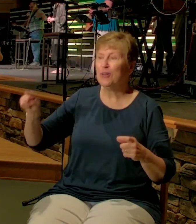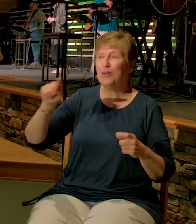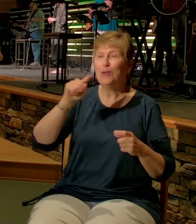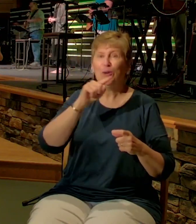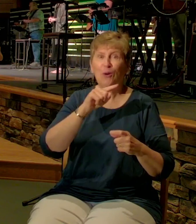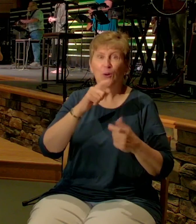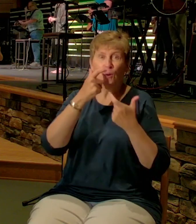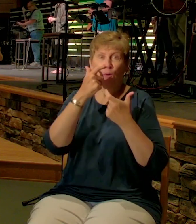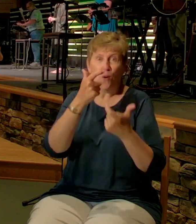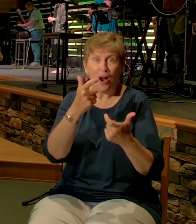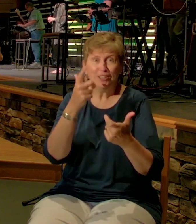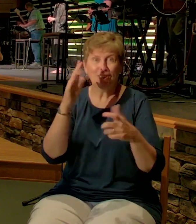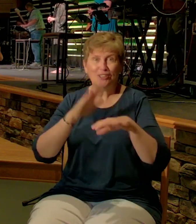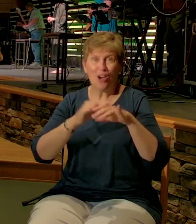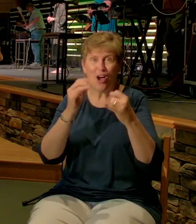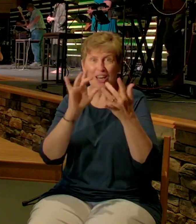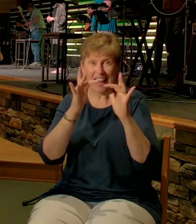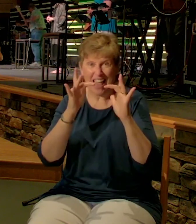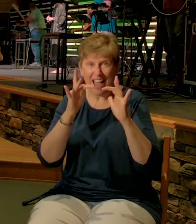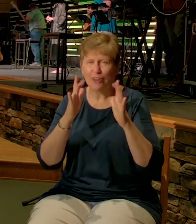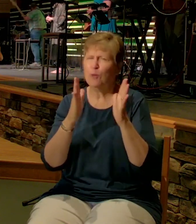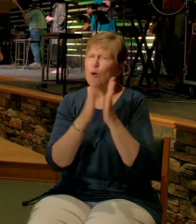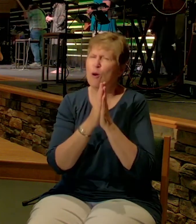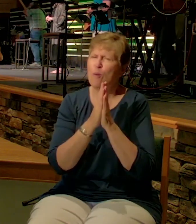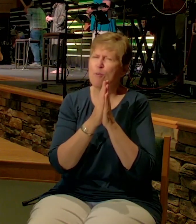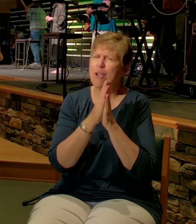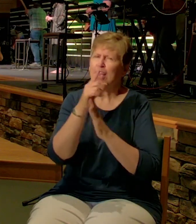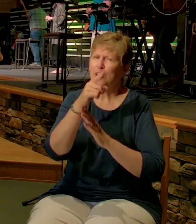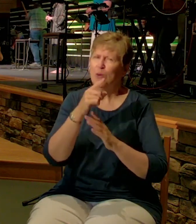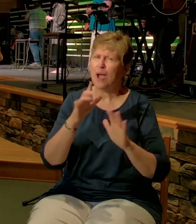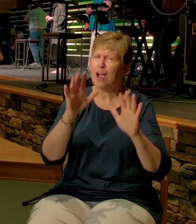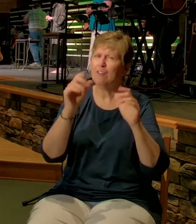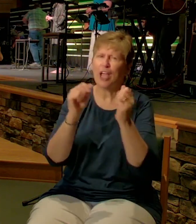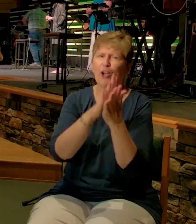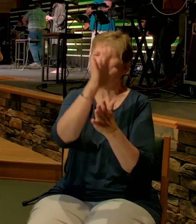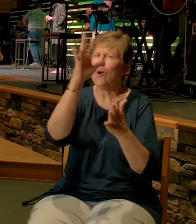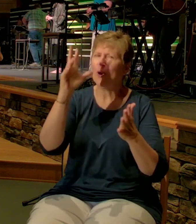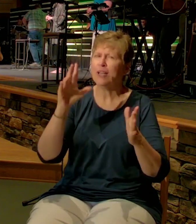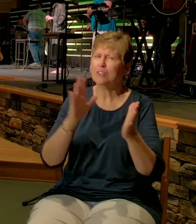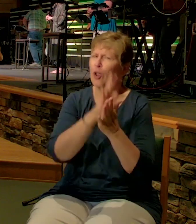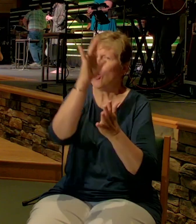online, we just hope and pray that you have a glorious, glorious day.